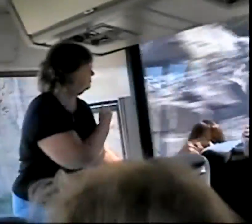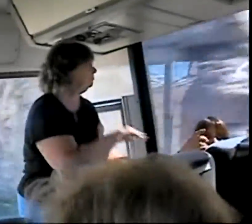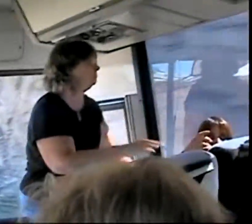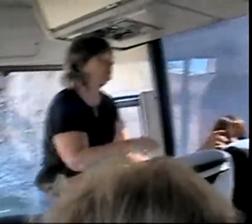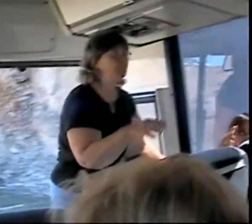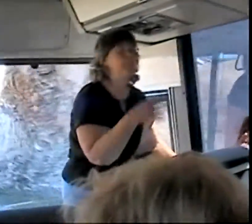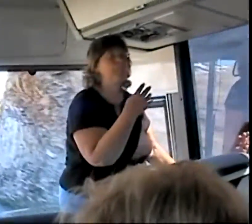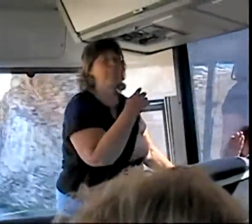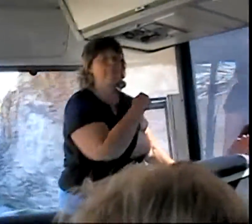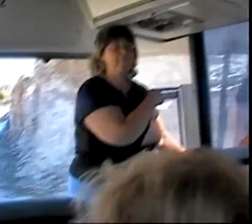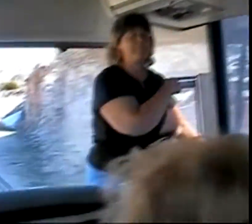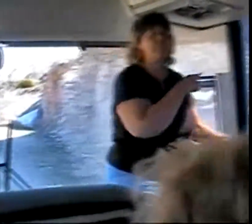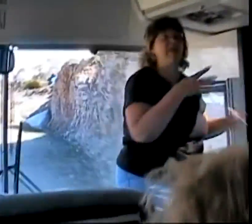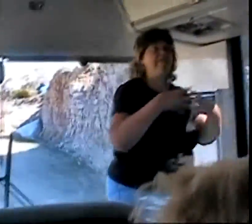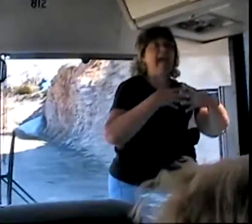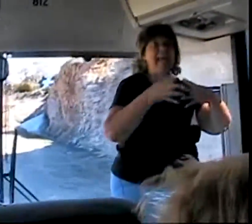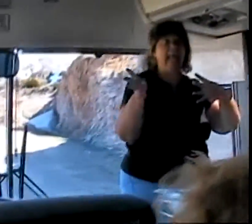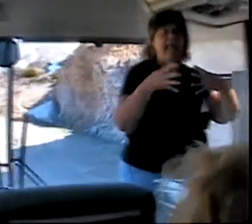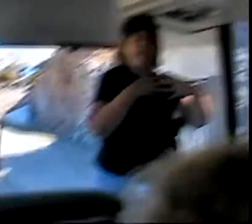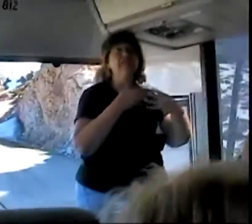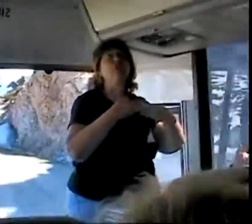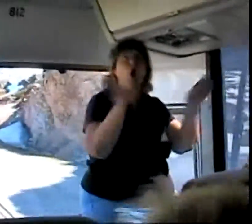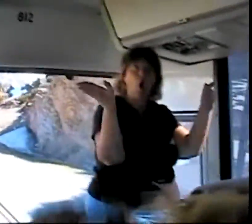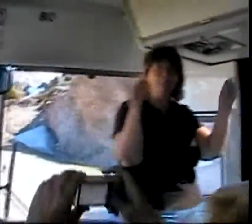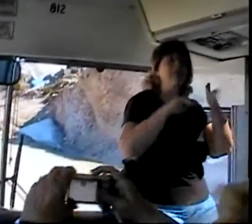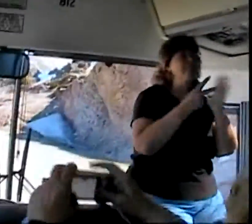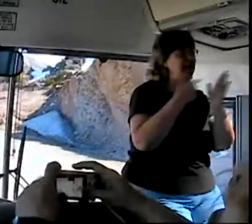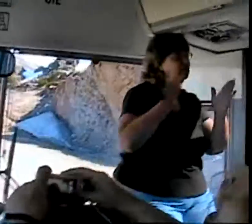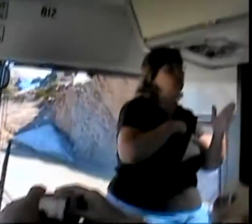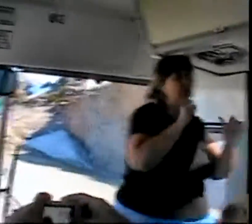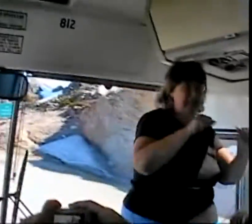And this gate is open, which means we can enter.